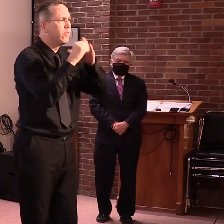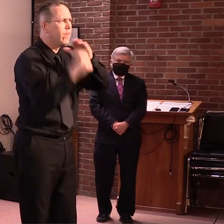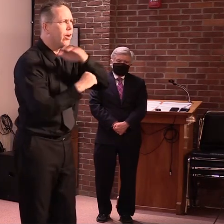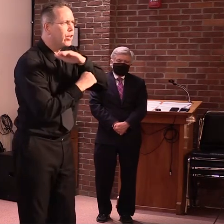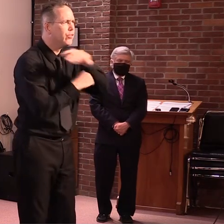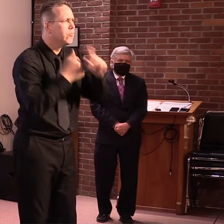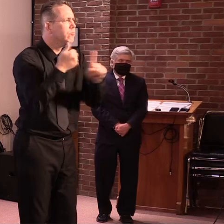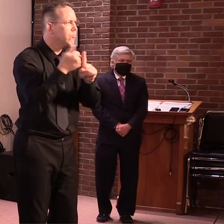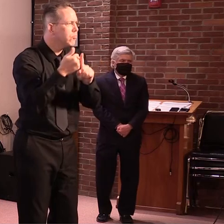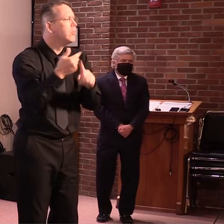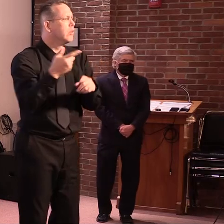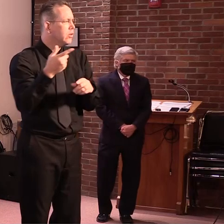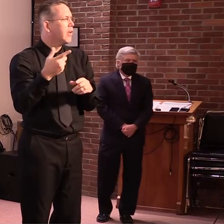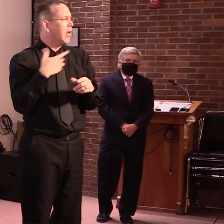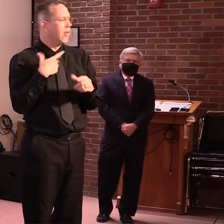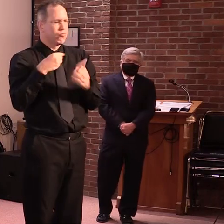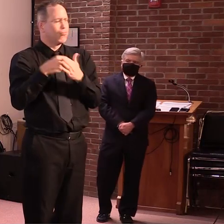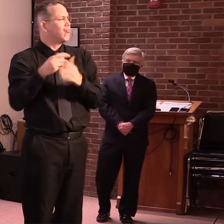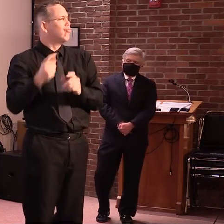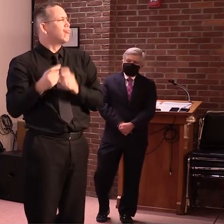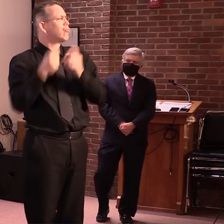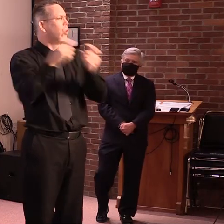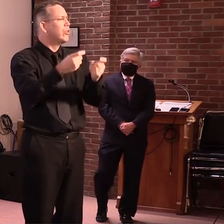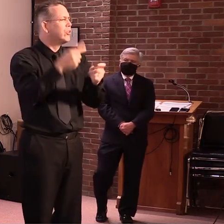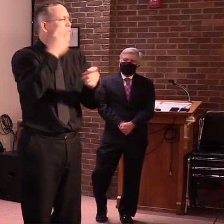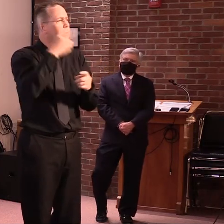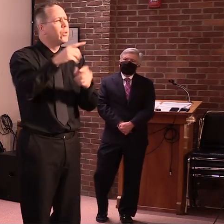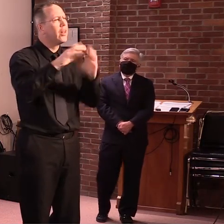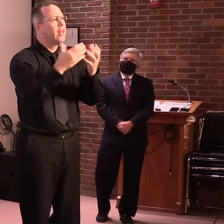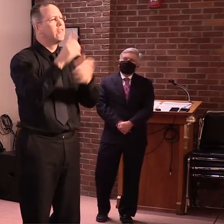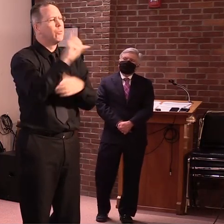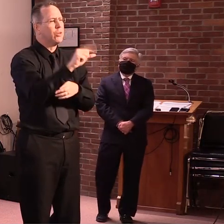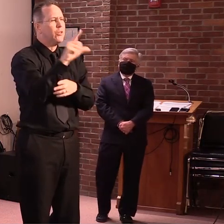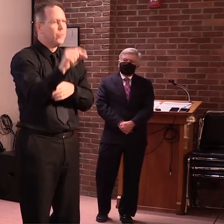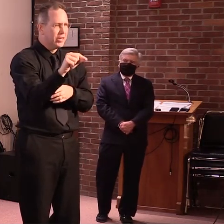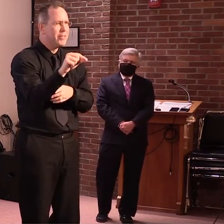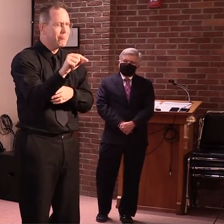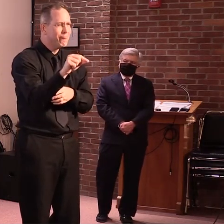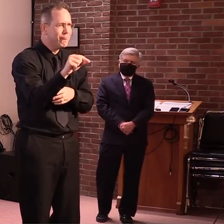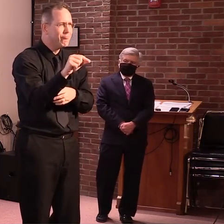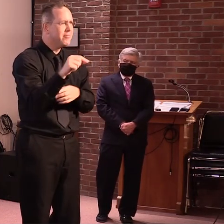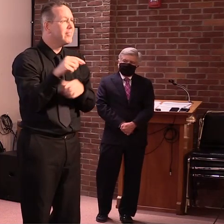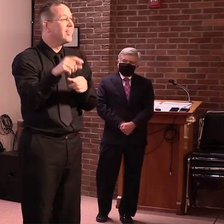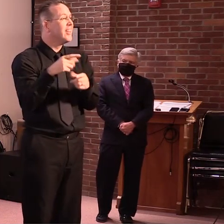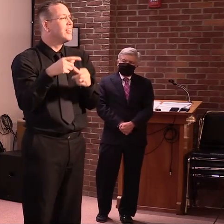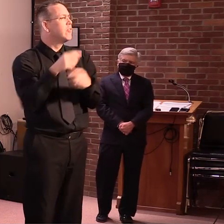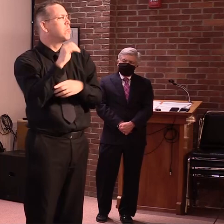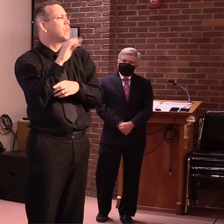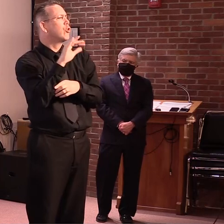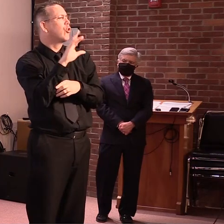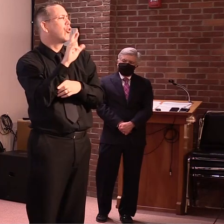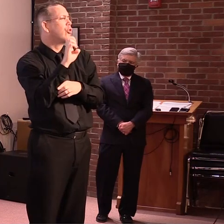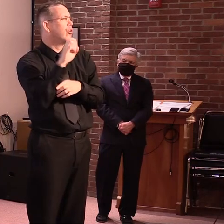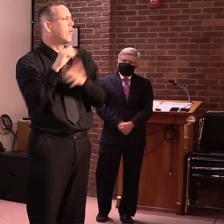2020. As you will hear, this gift will help many next fall as they embark on their new